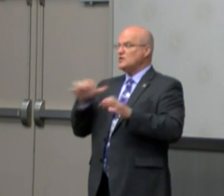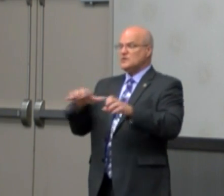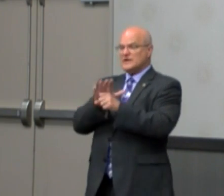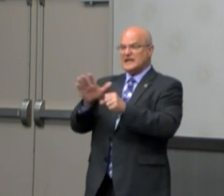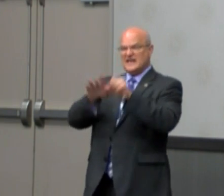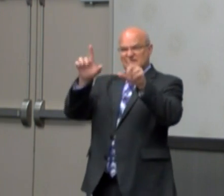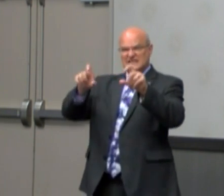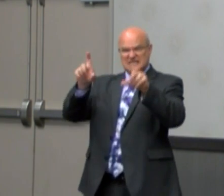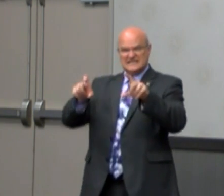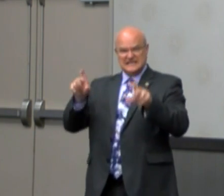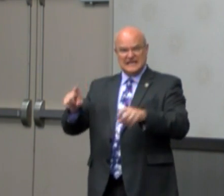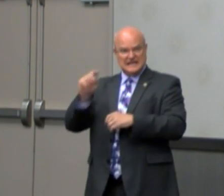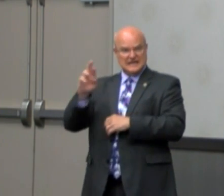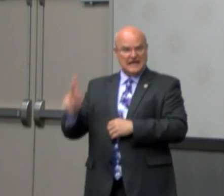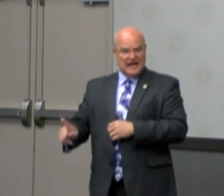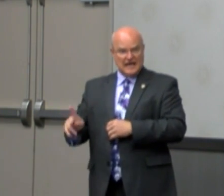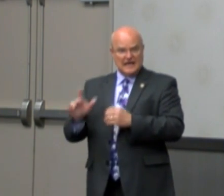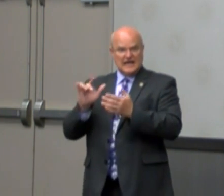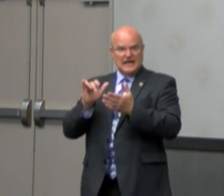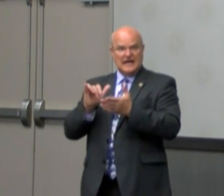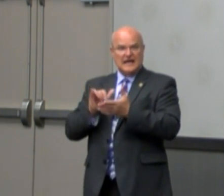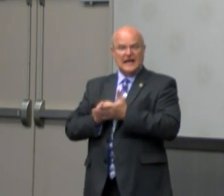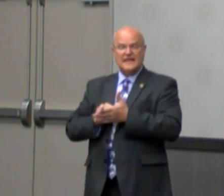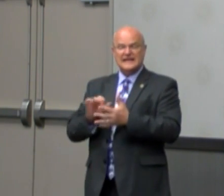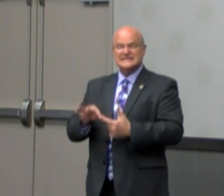have testing there.